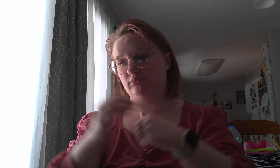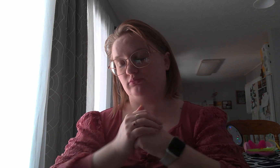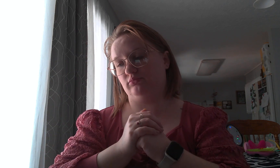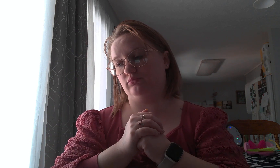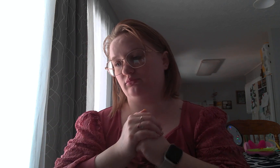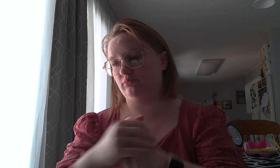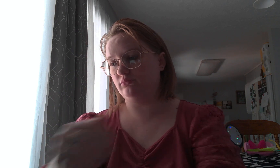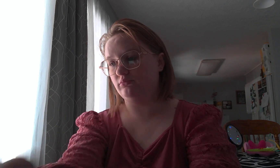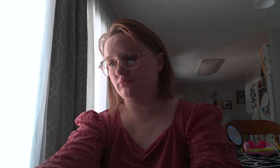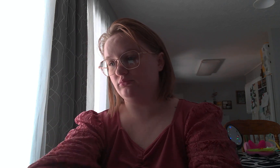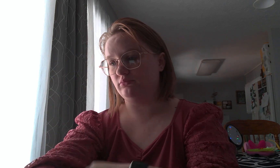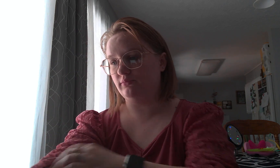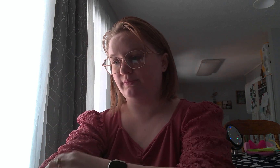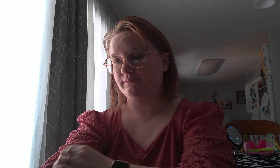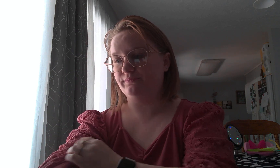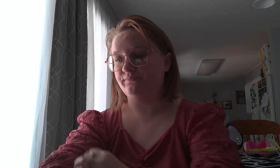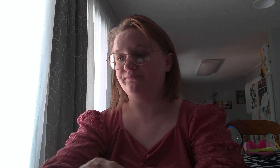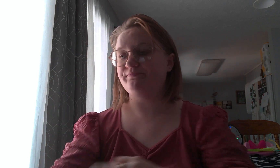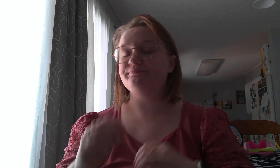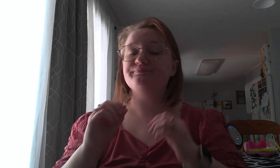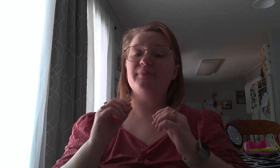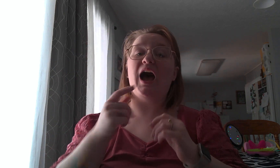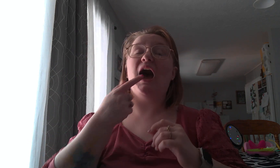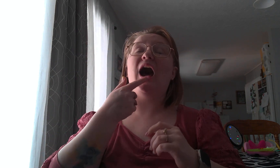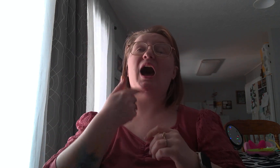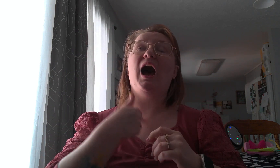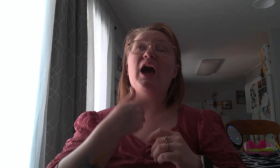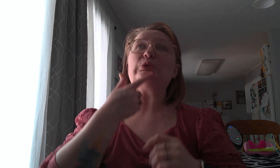To further my cultural understanding.